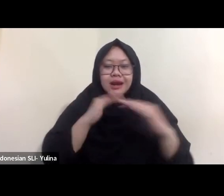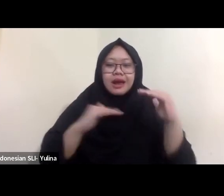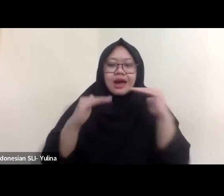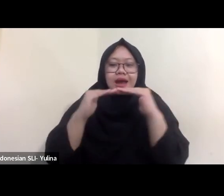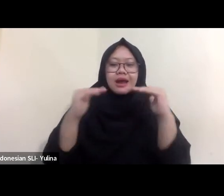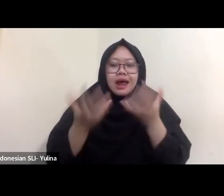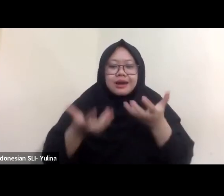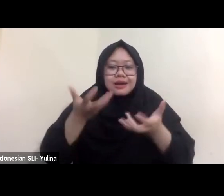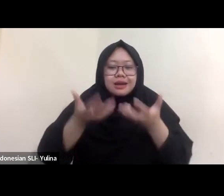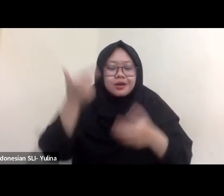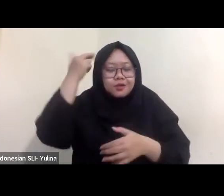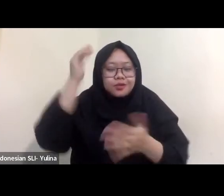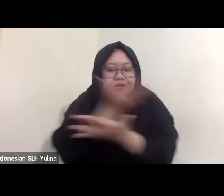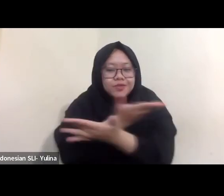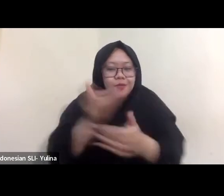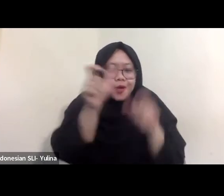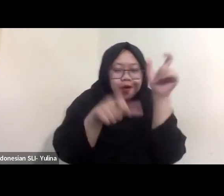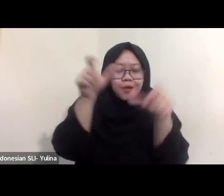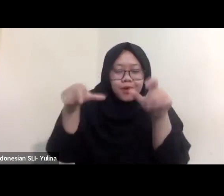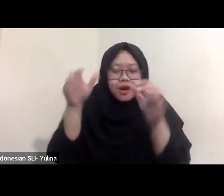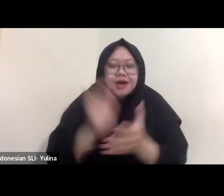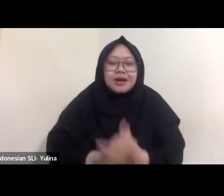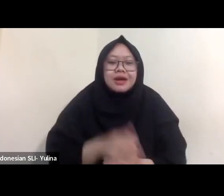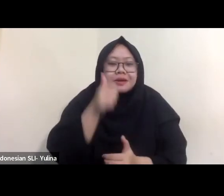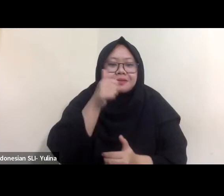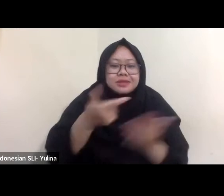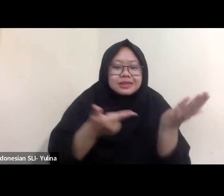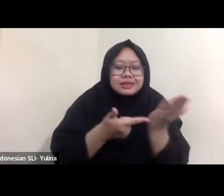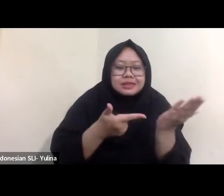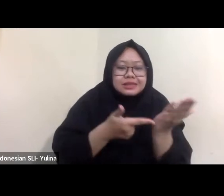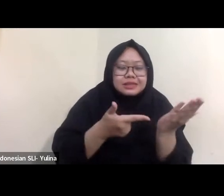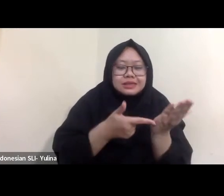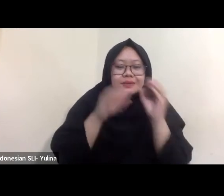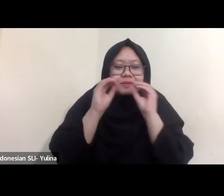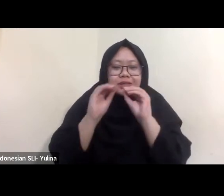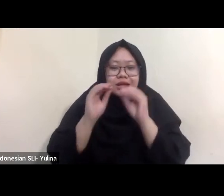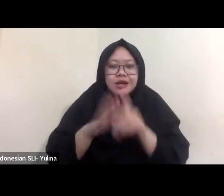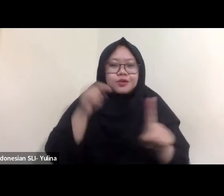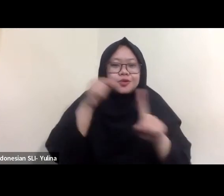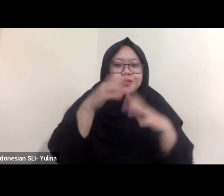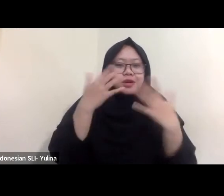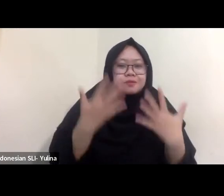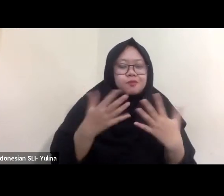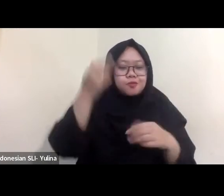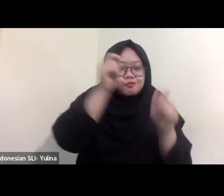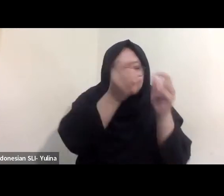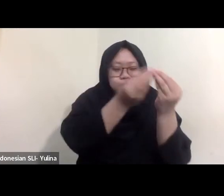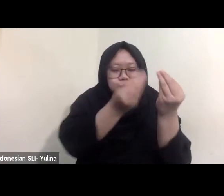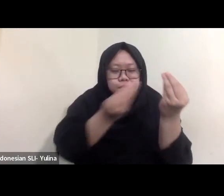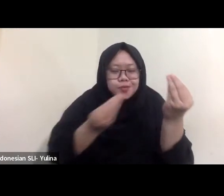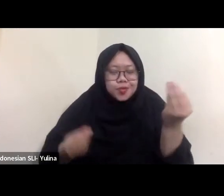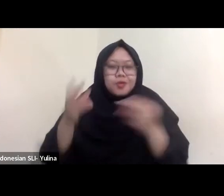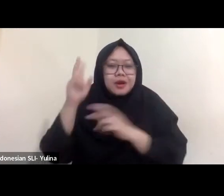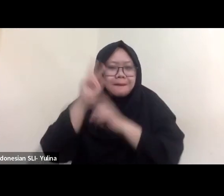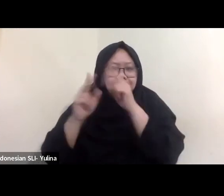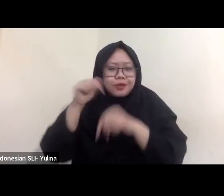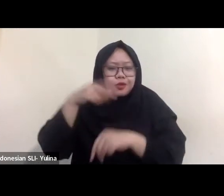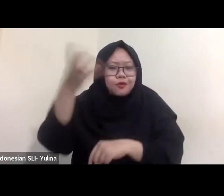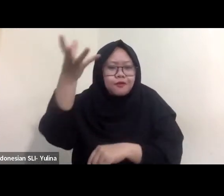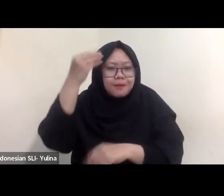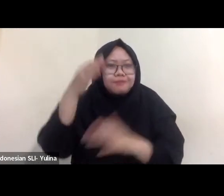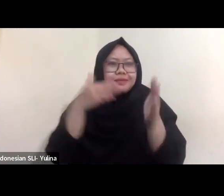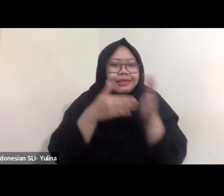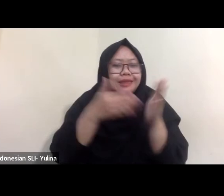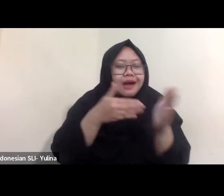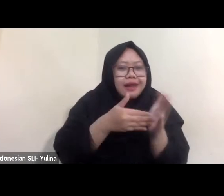digitalization. Our objective with the series of this meeting is to understand the challenge and opportunity in